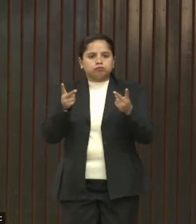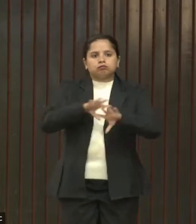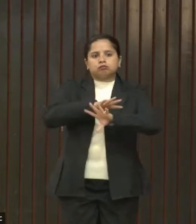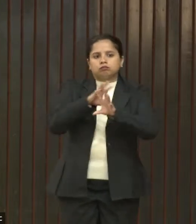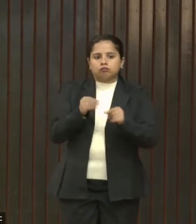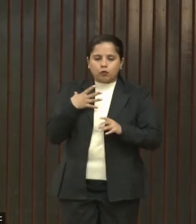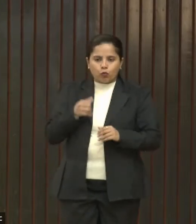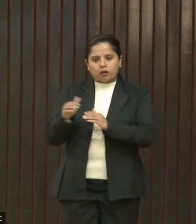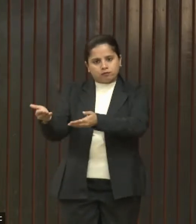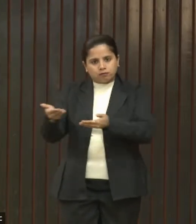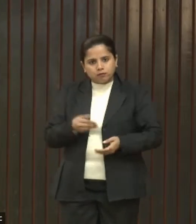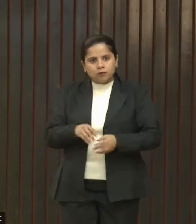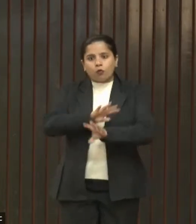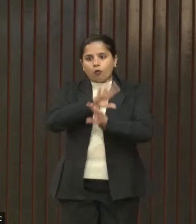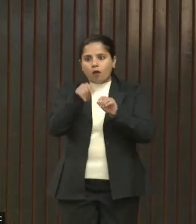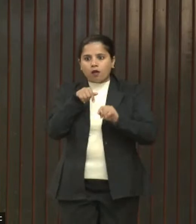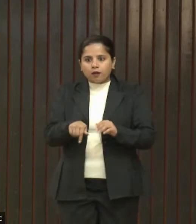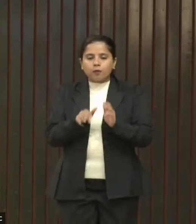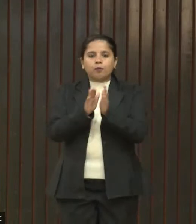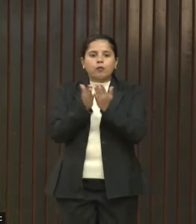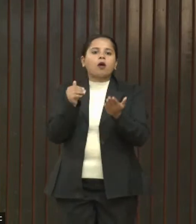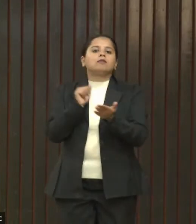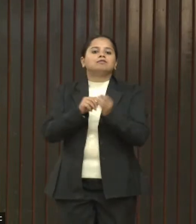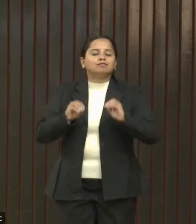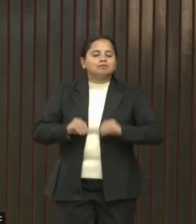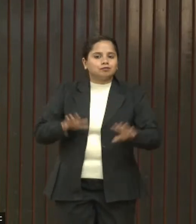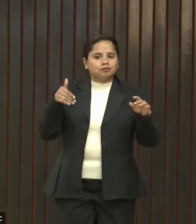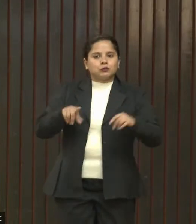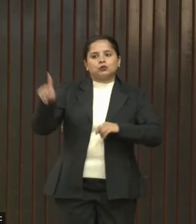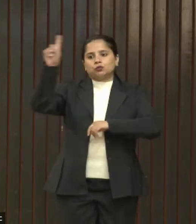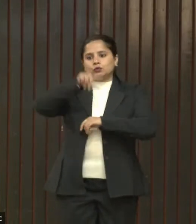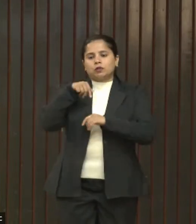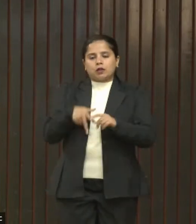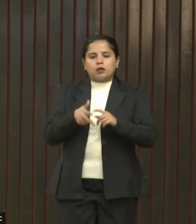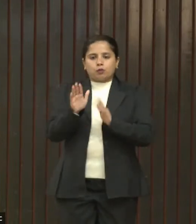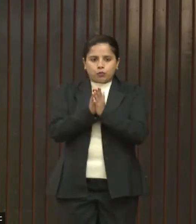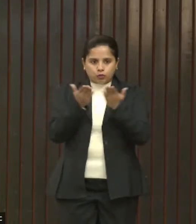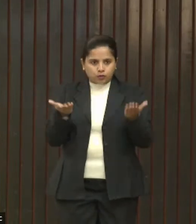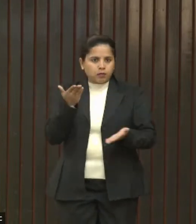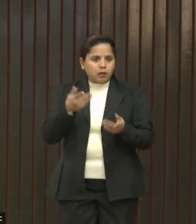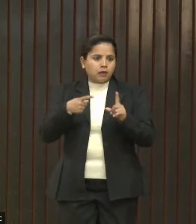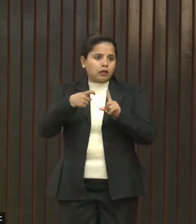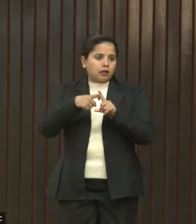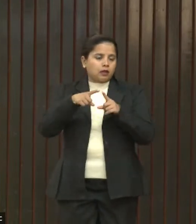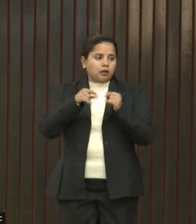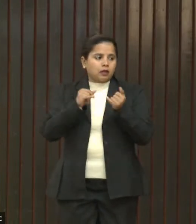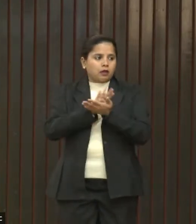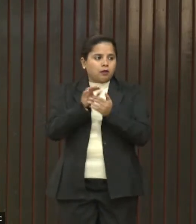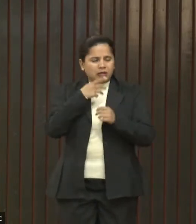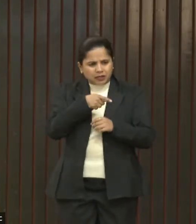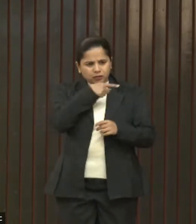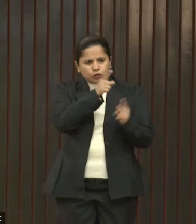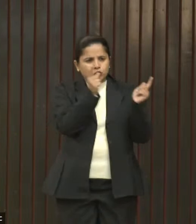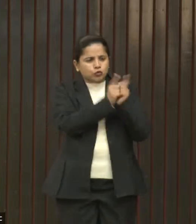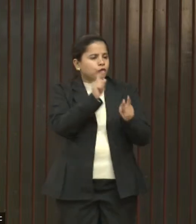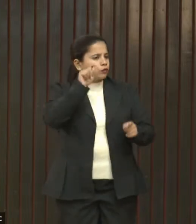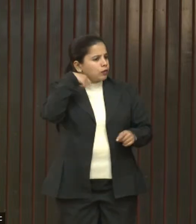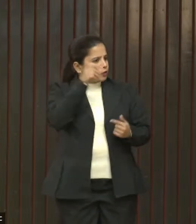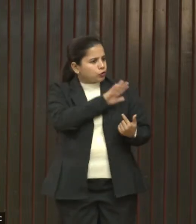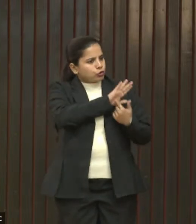and putting together of this book, up on stage to release the book. And maybe Keshav, if I could ask you to play the short video